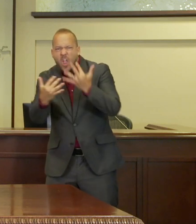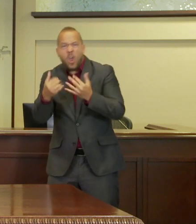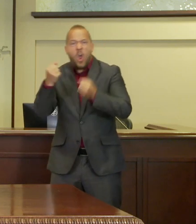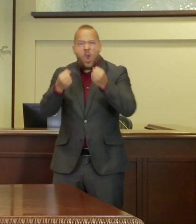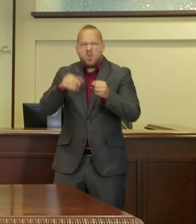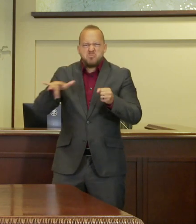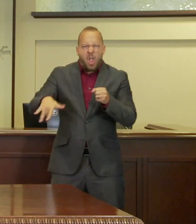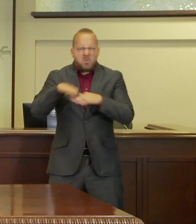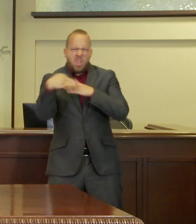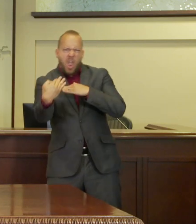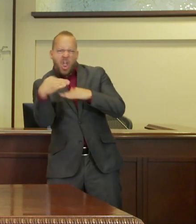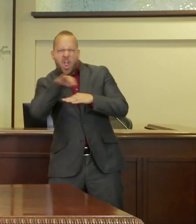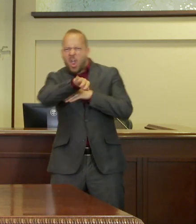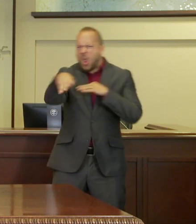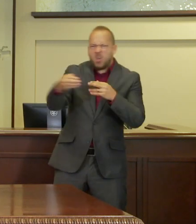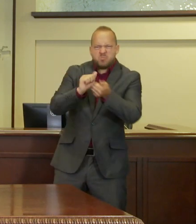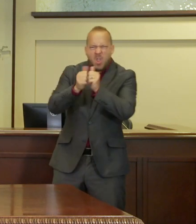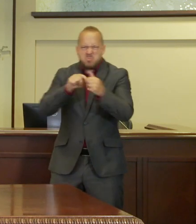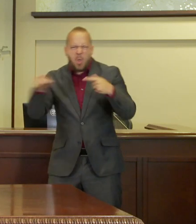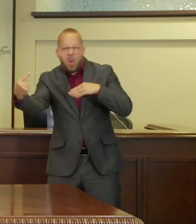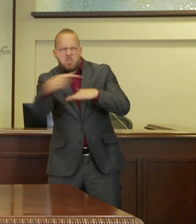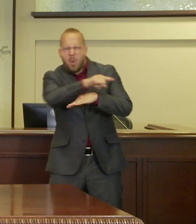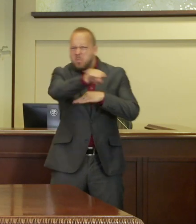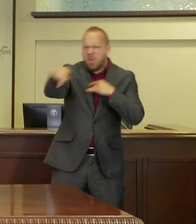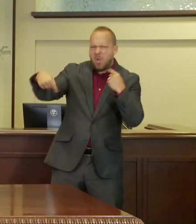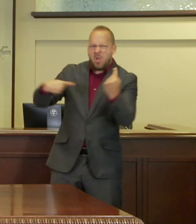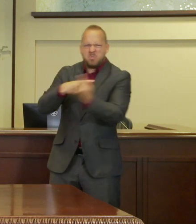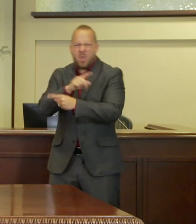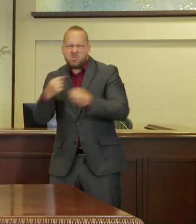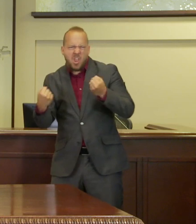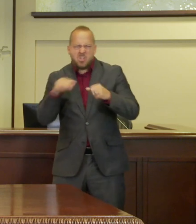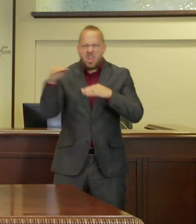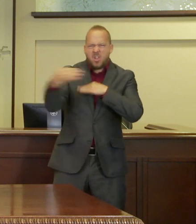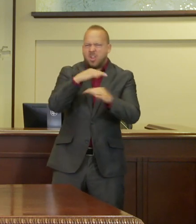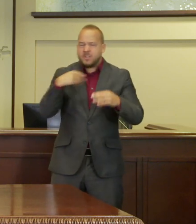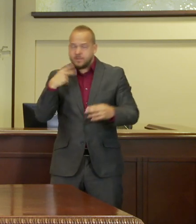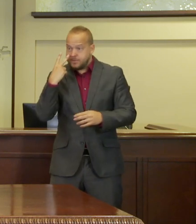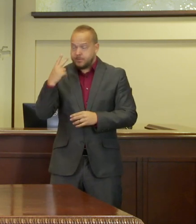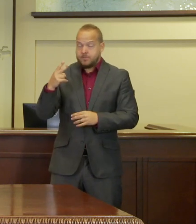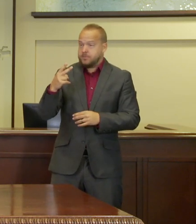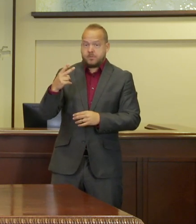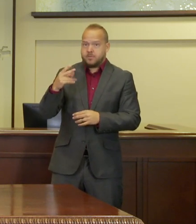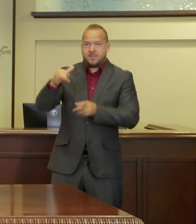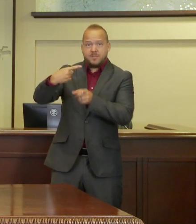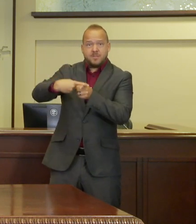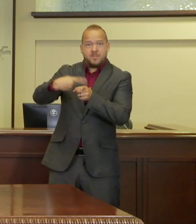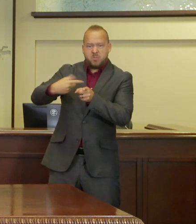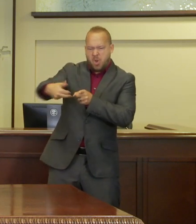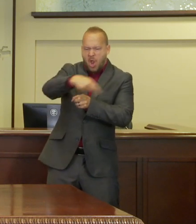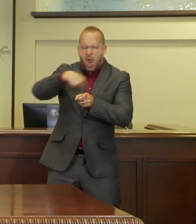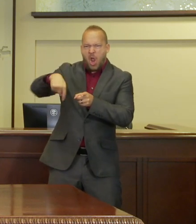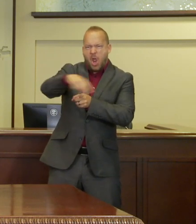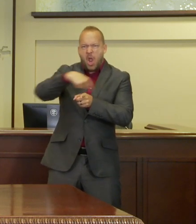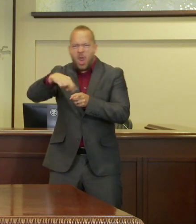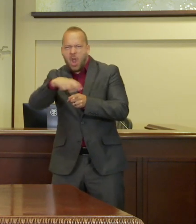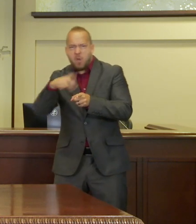doing donuts, basically, in an intersection with a crowd of people standing